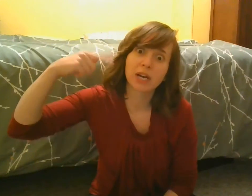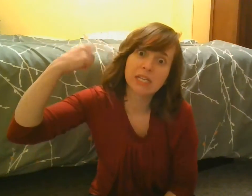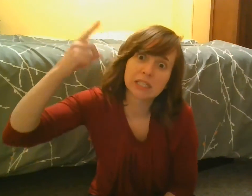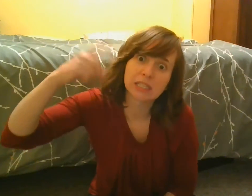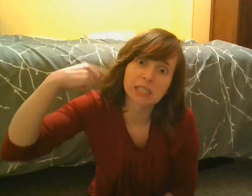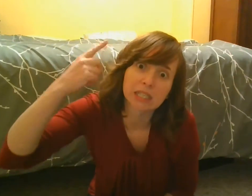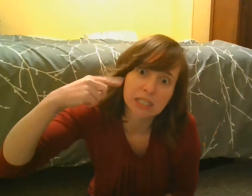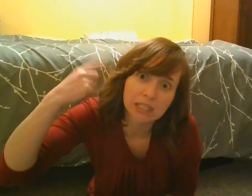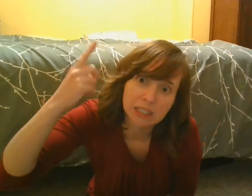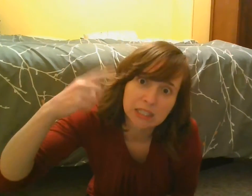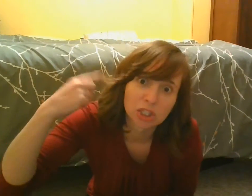crazy.